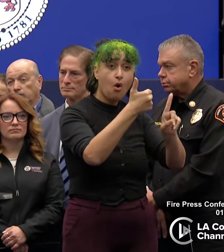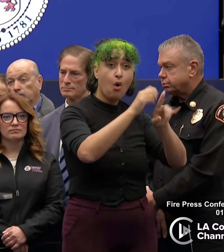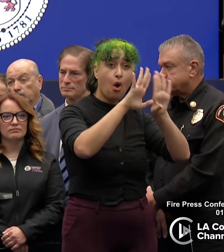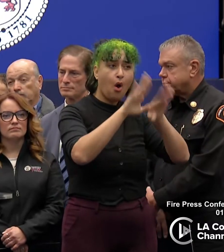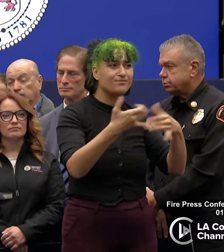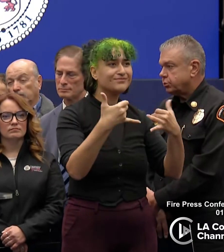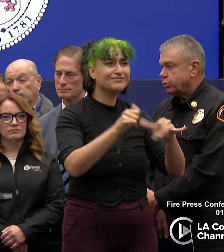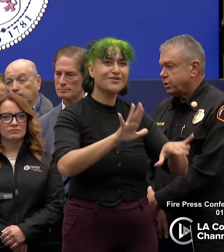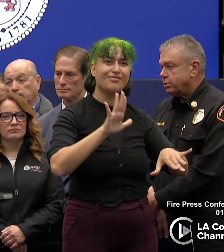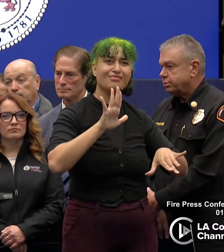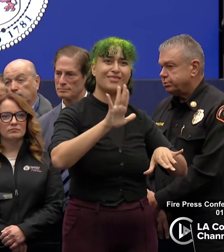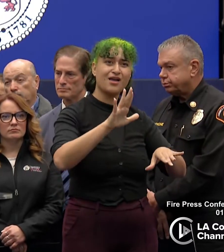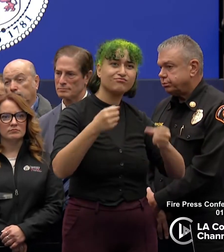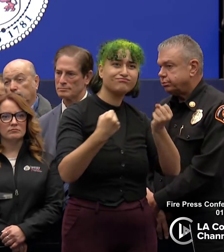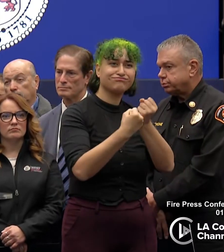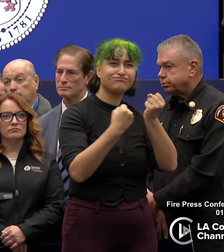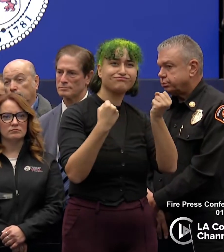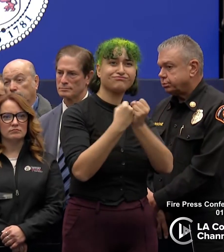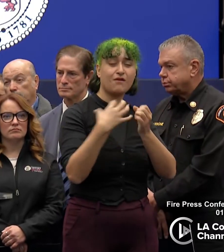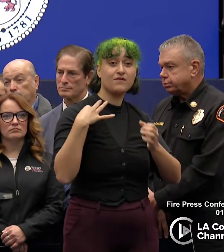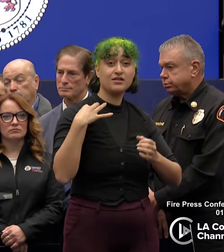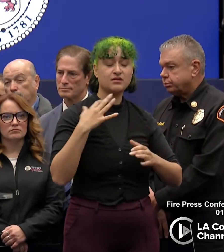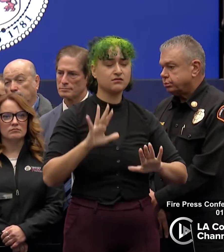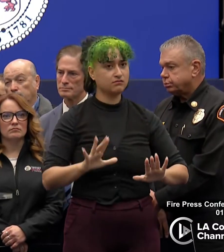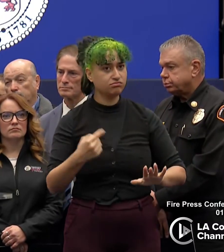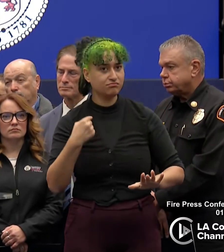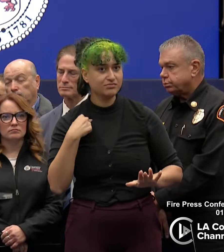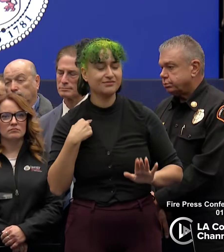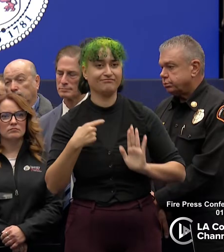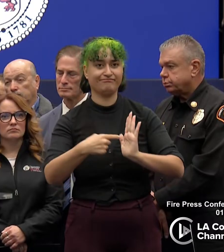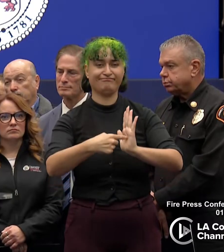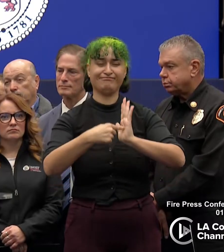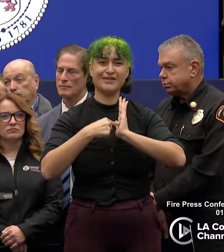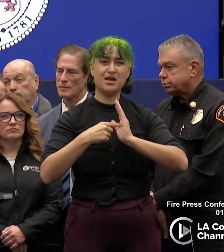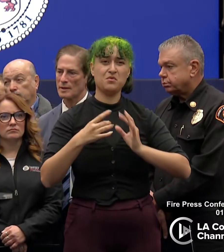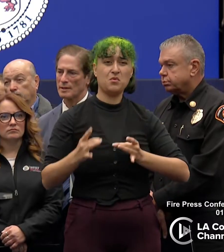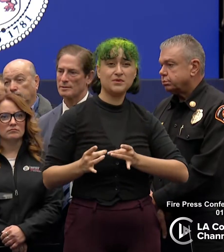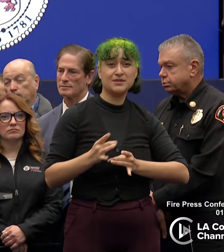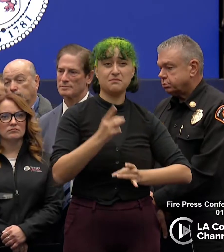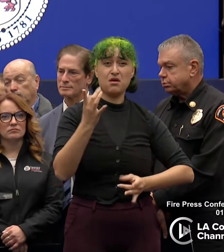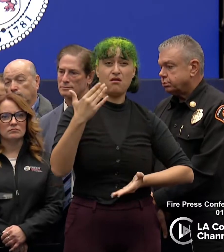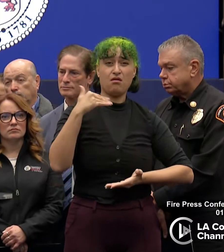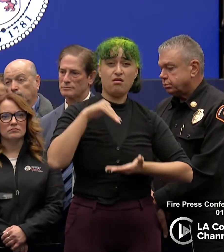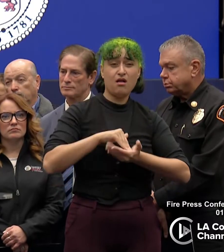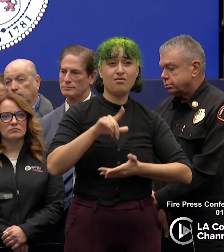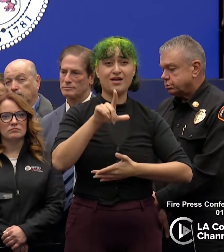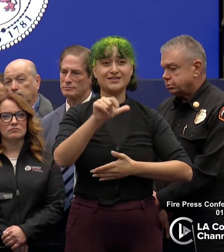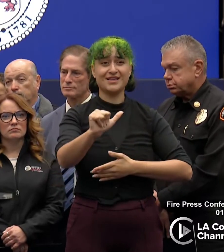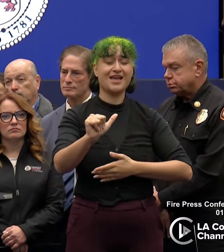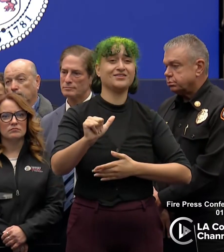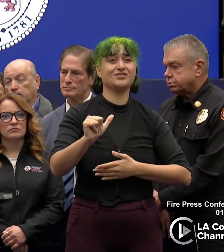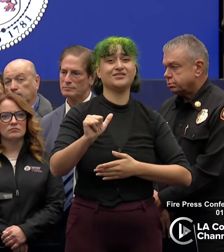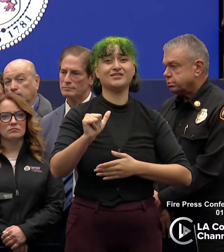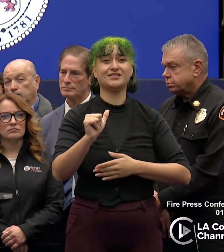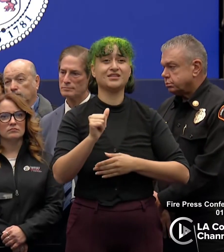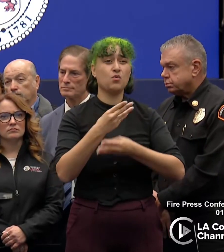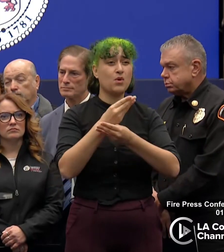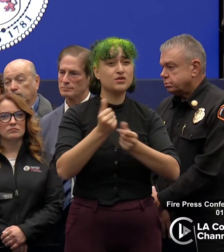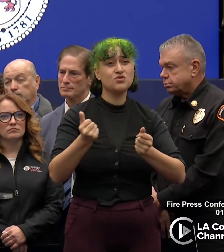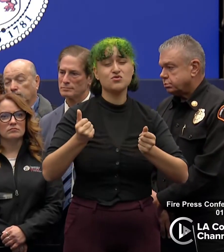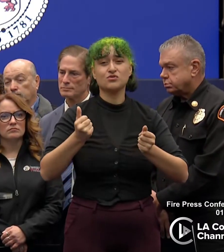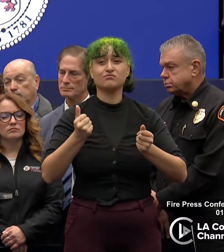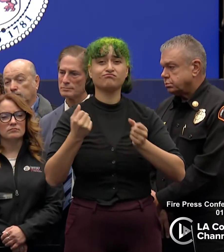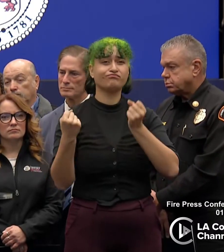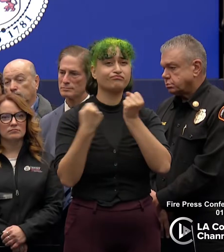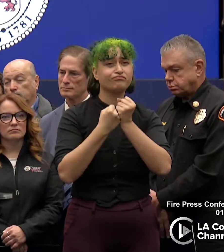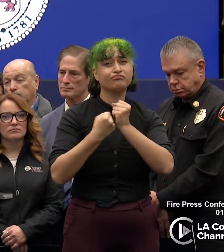she was there to volunteer. To me, this is an example of the spirit of Los Angeles, selfless and resolute, that